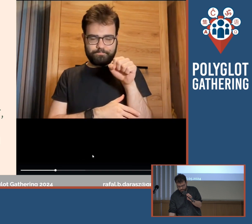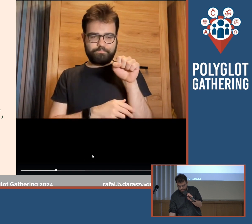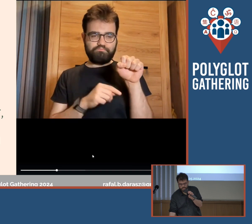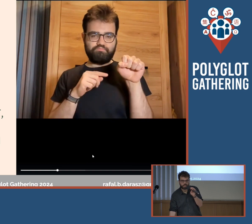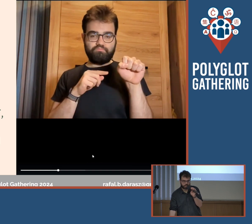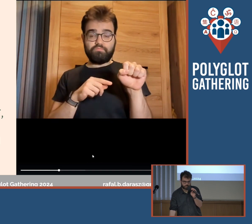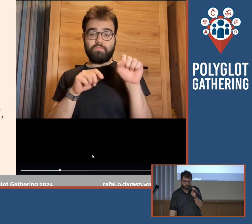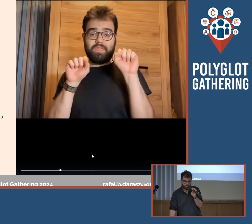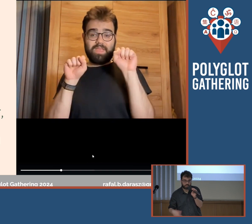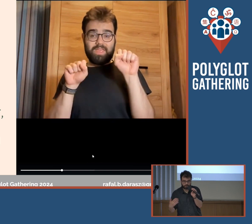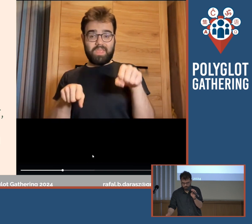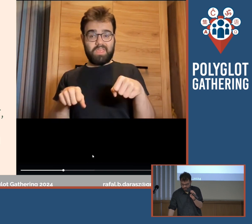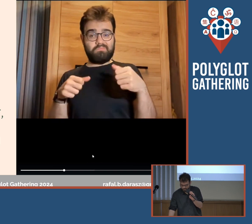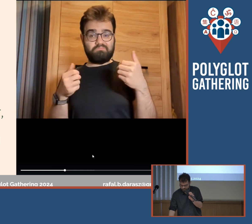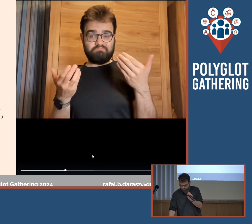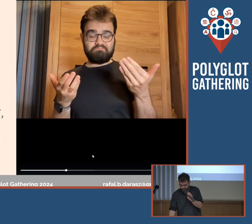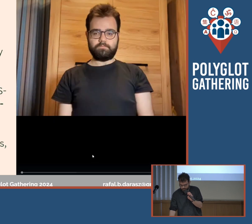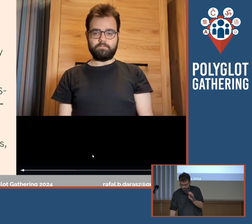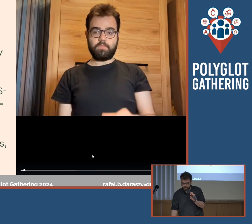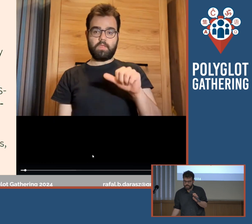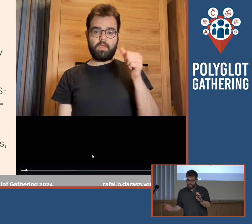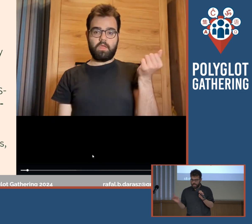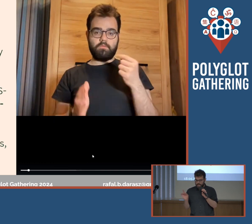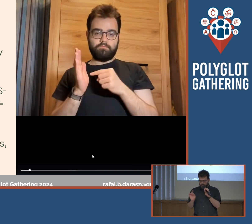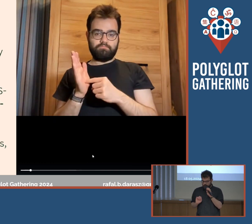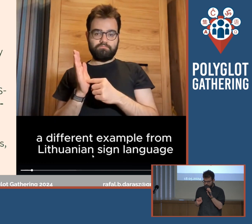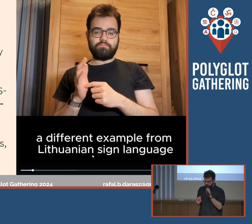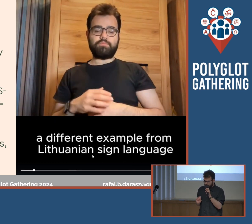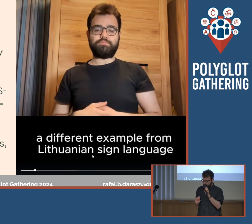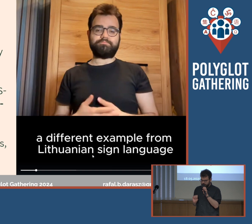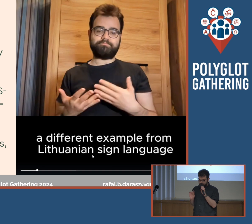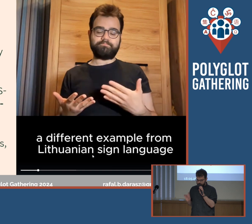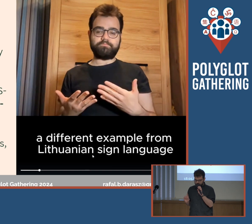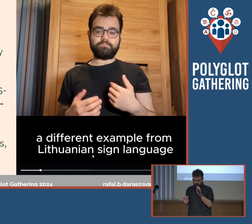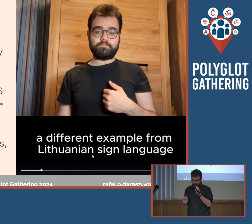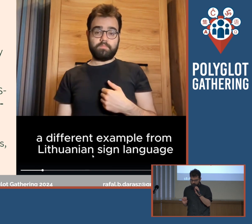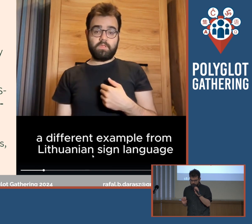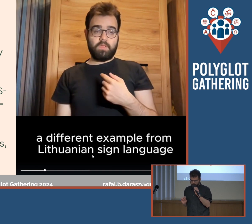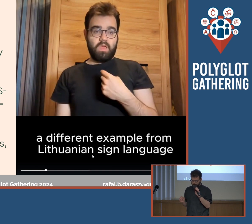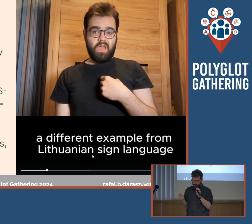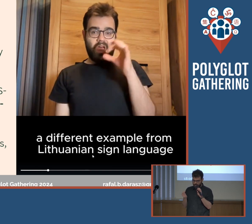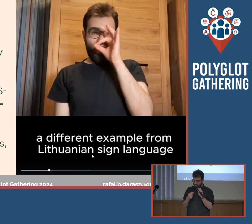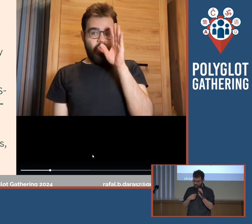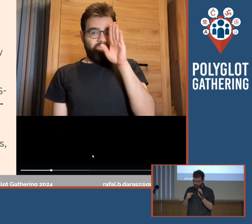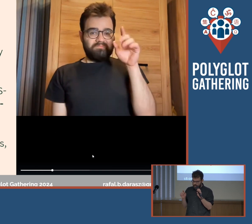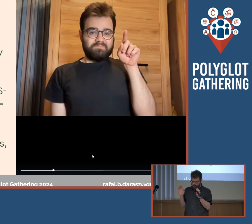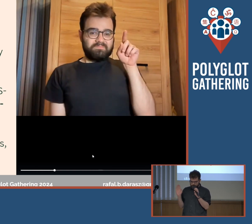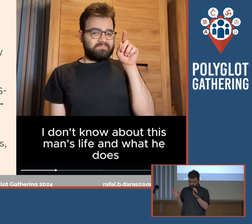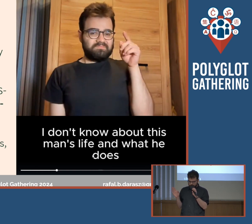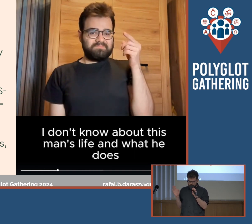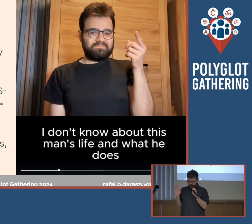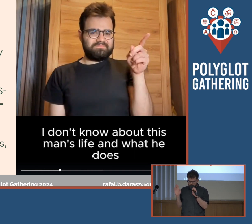Sign Language. It's an affirmative verb. And here comes a different example.